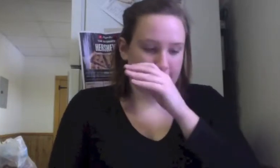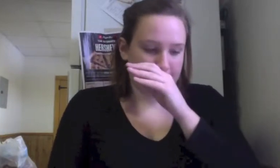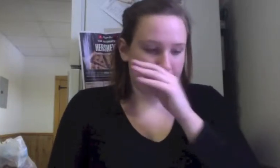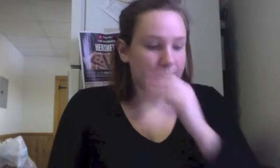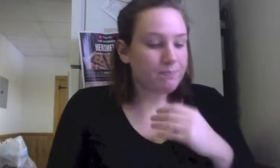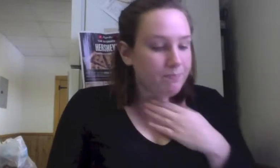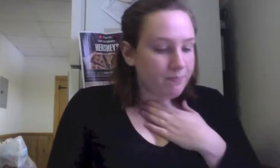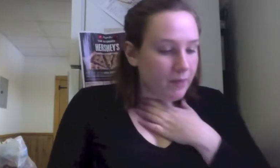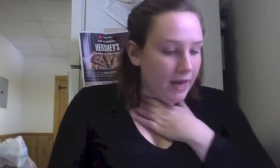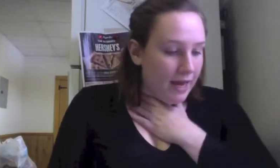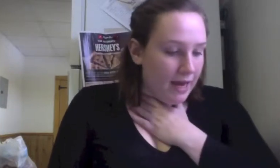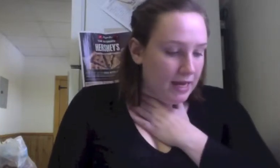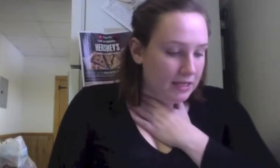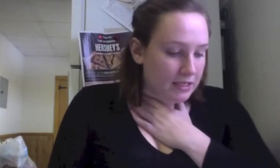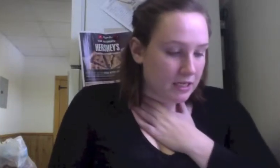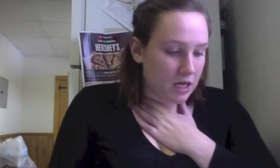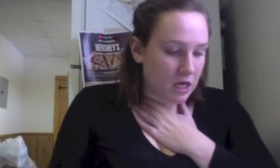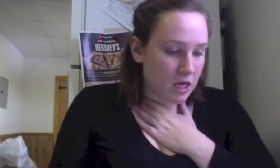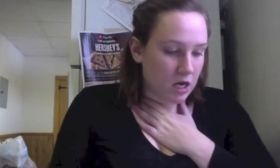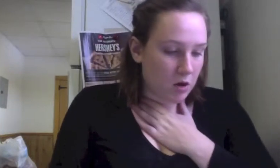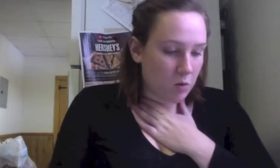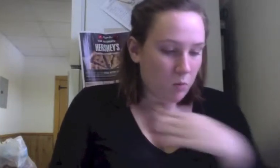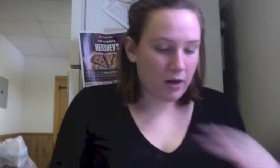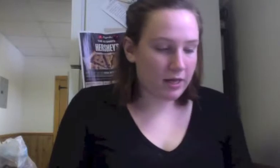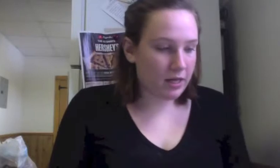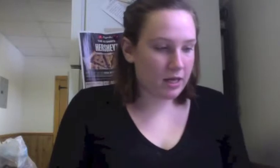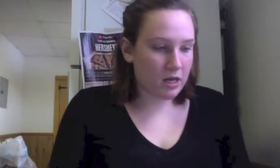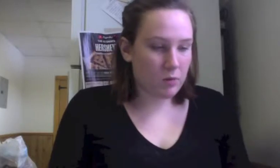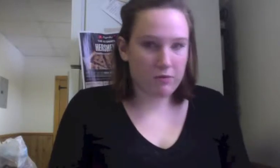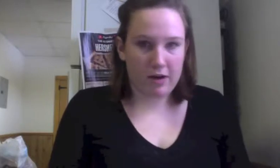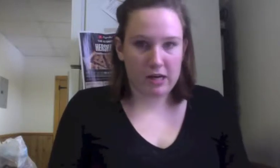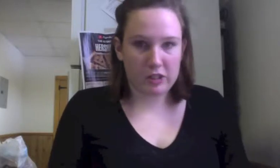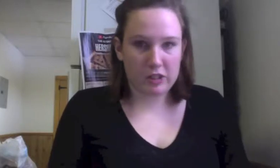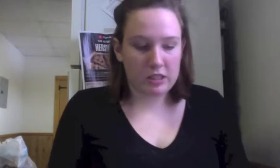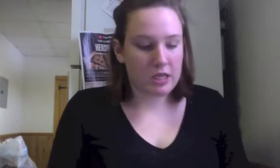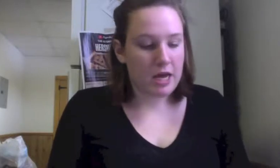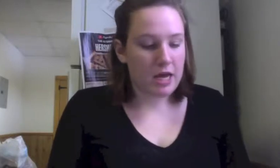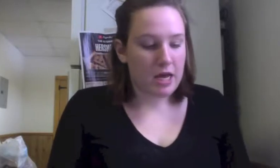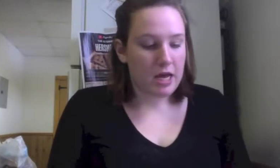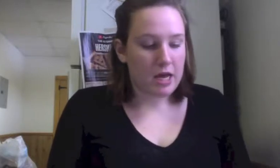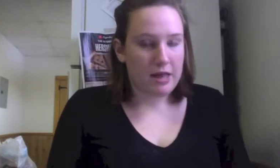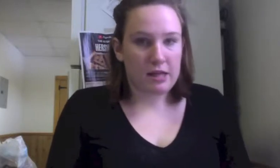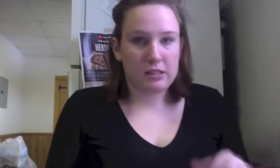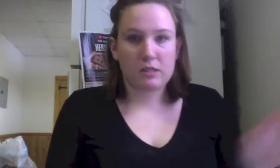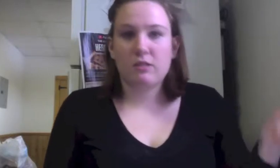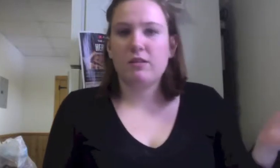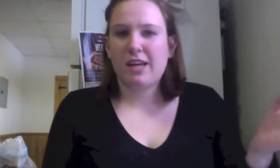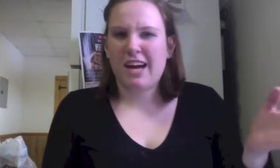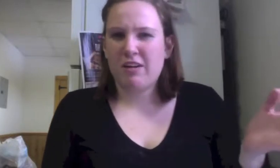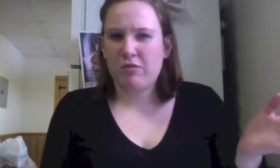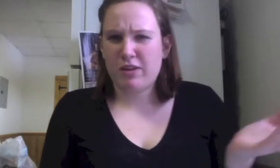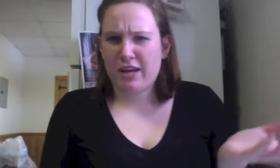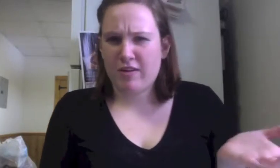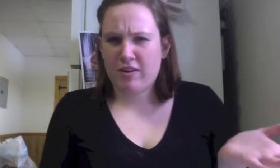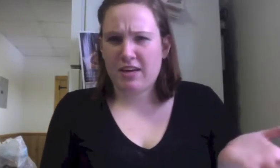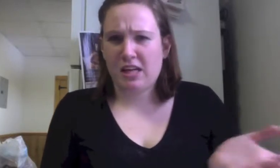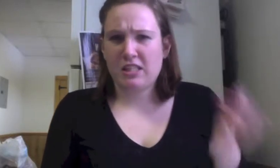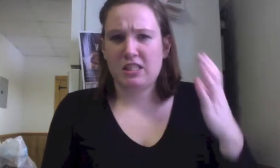me. And one thing with fractions that's kind of with like everything else is the